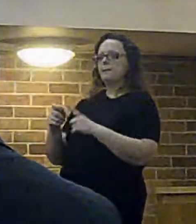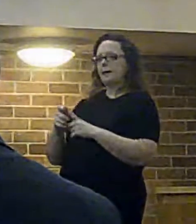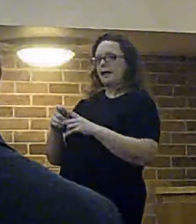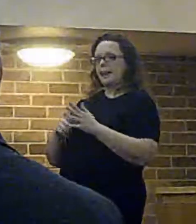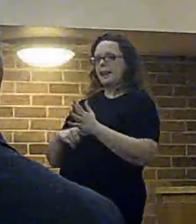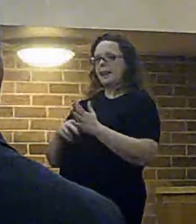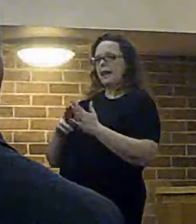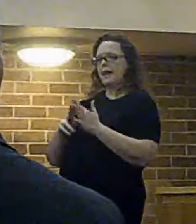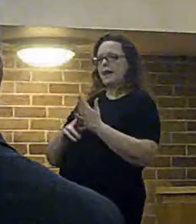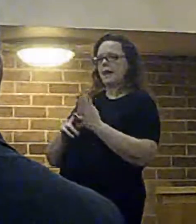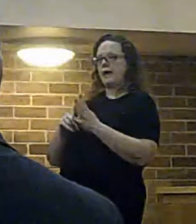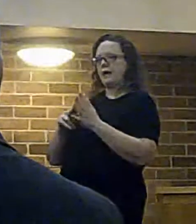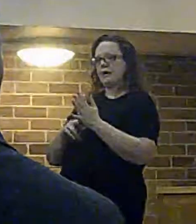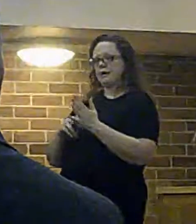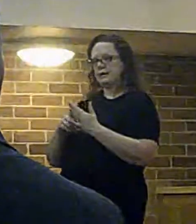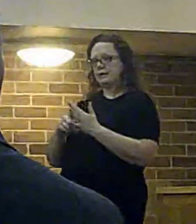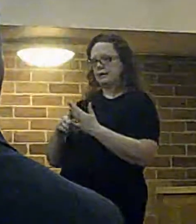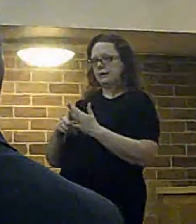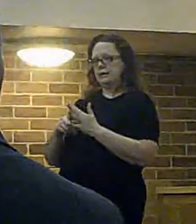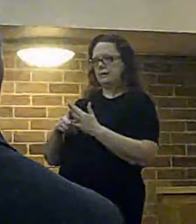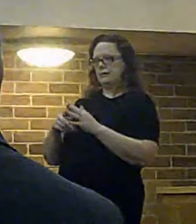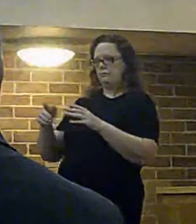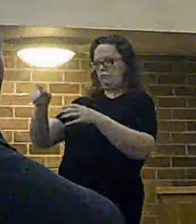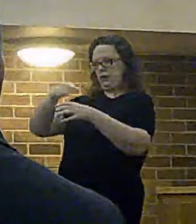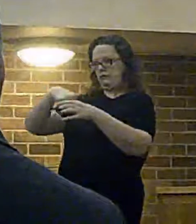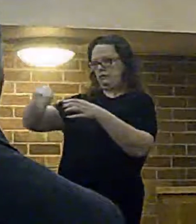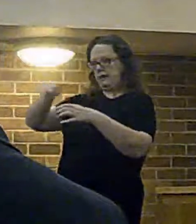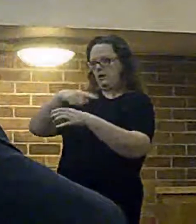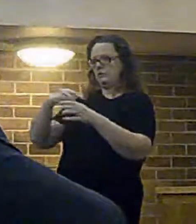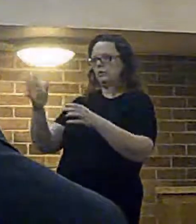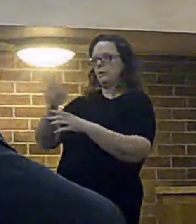junction, the roundabout, with the West Kirby Road